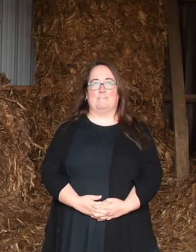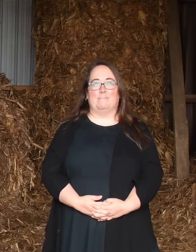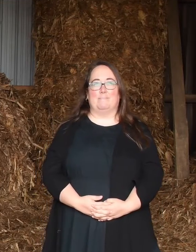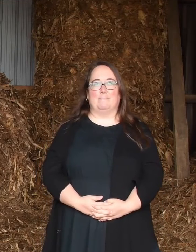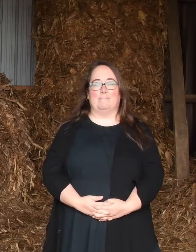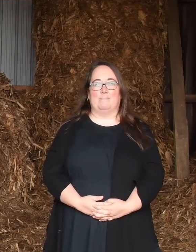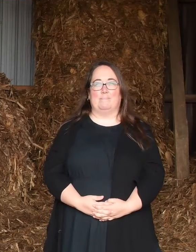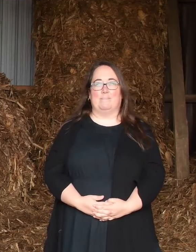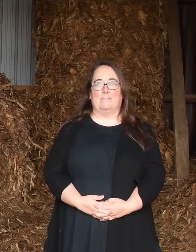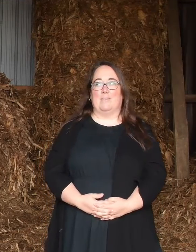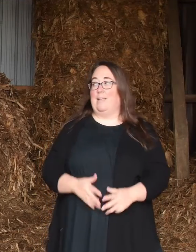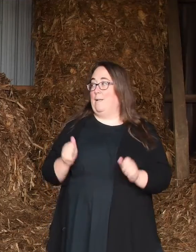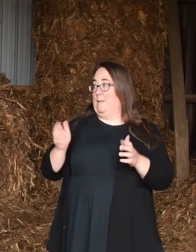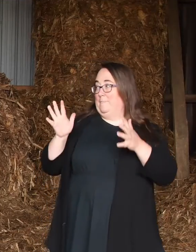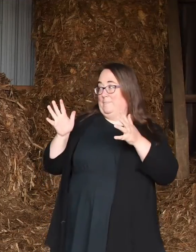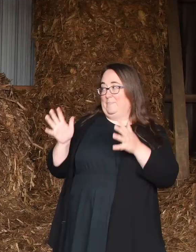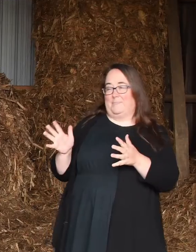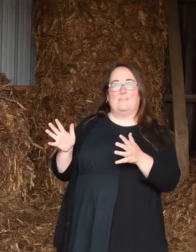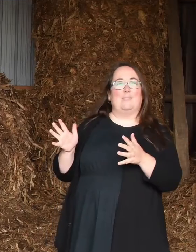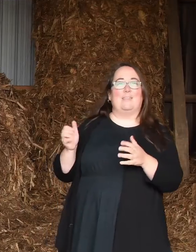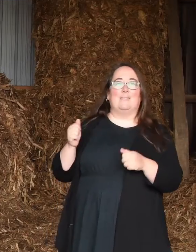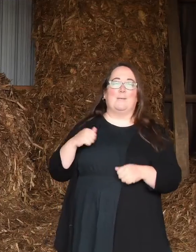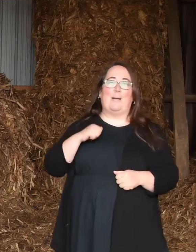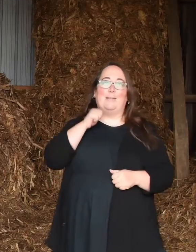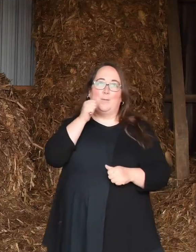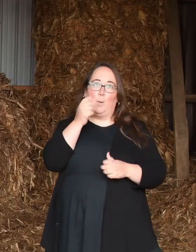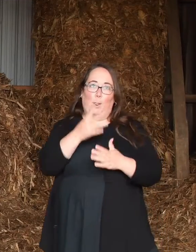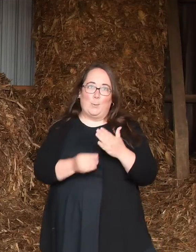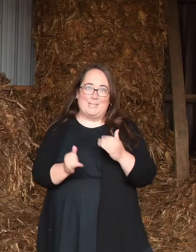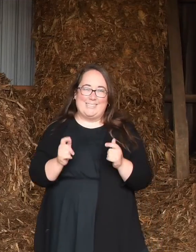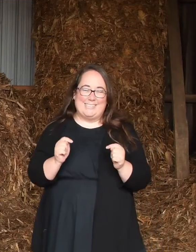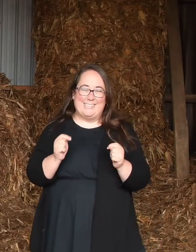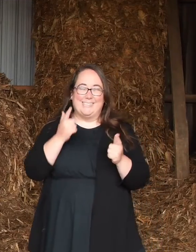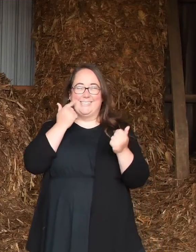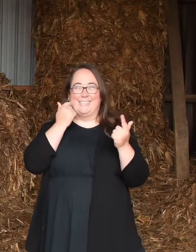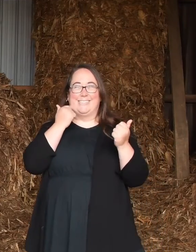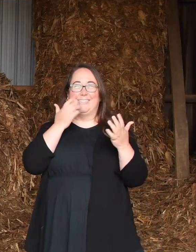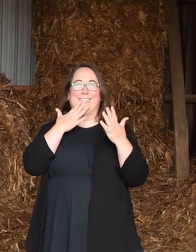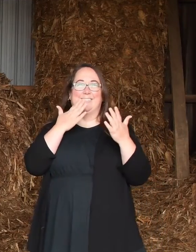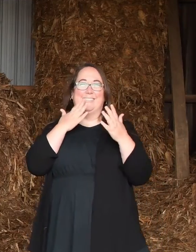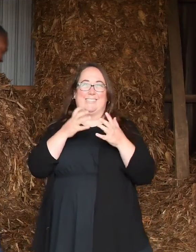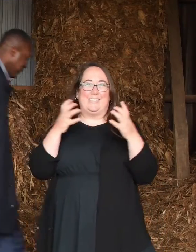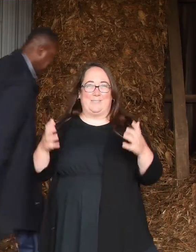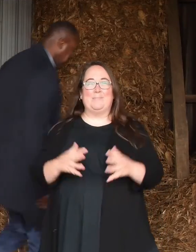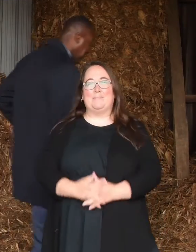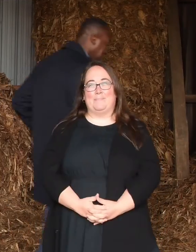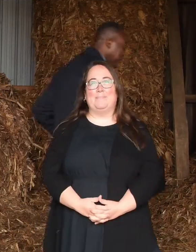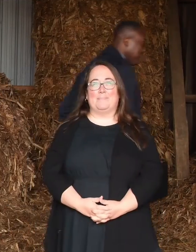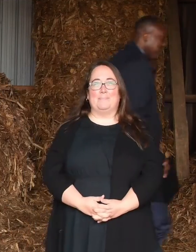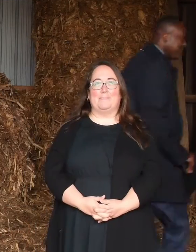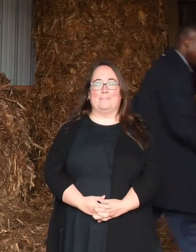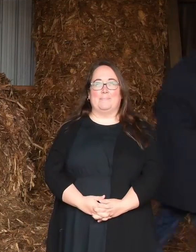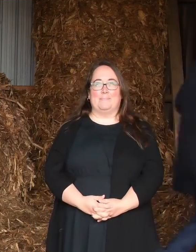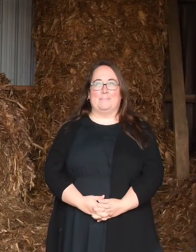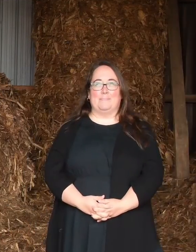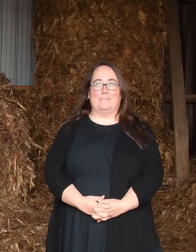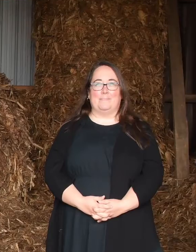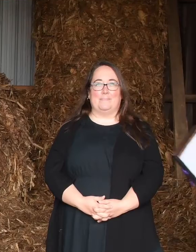And I'm going to leave this up here so I also do not lose it. Thank you.